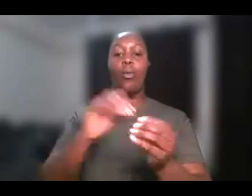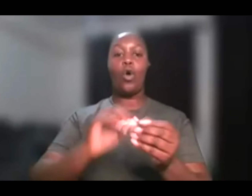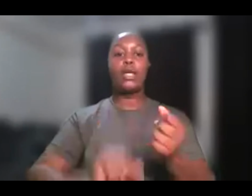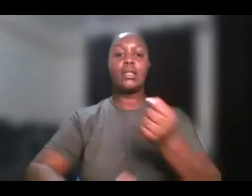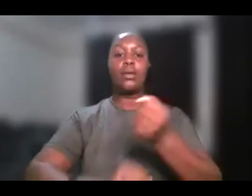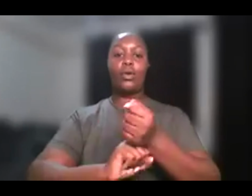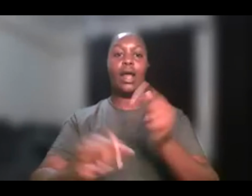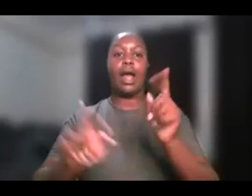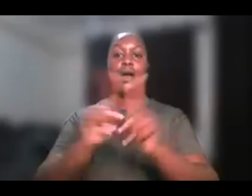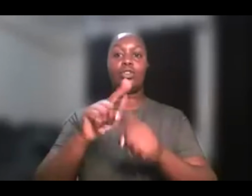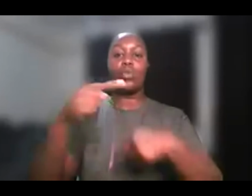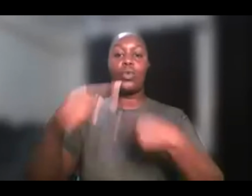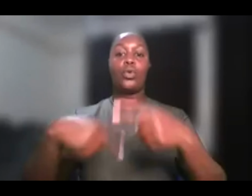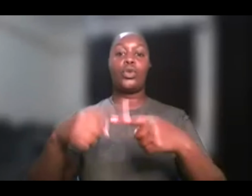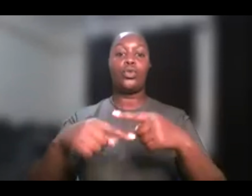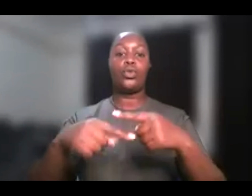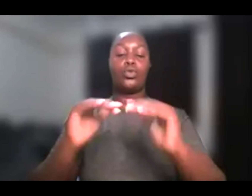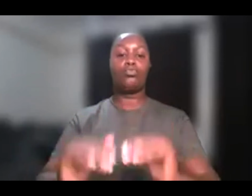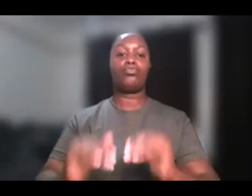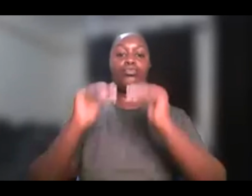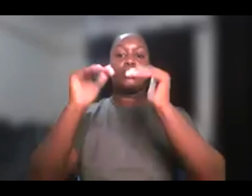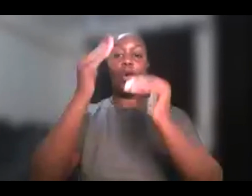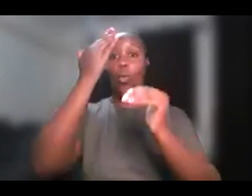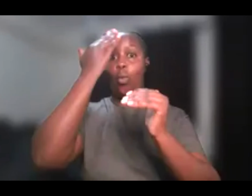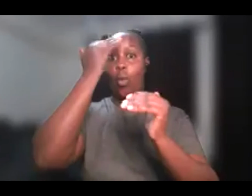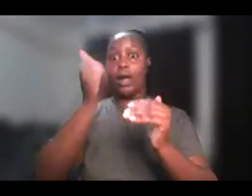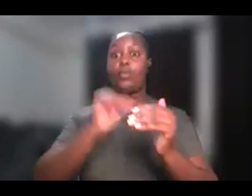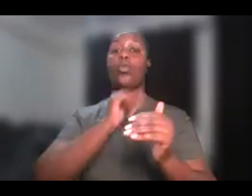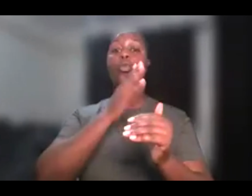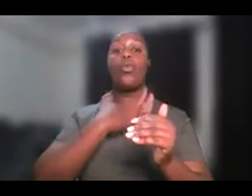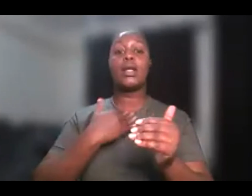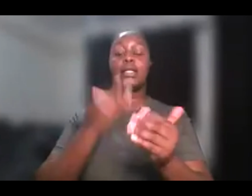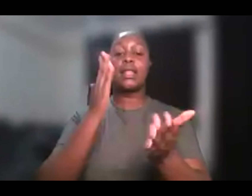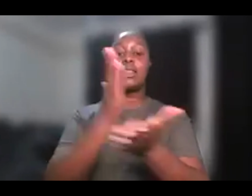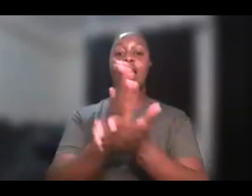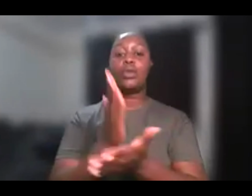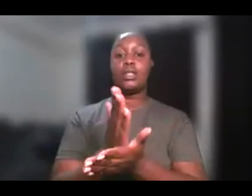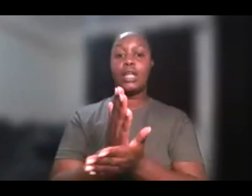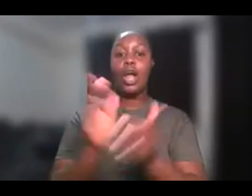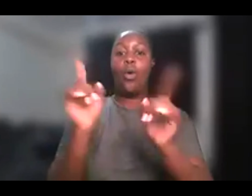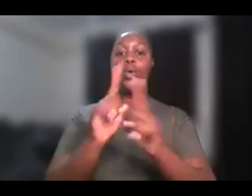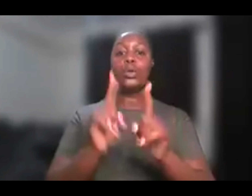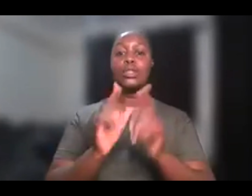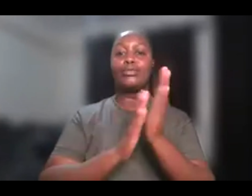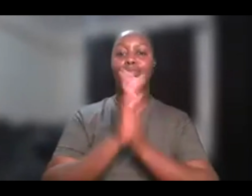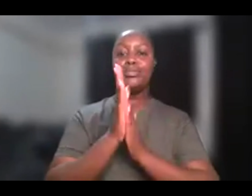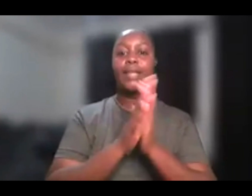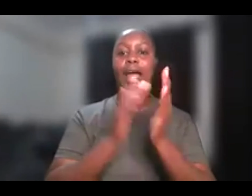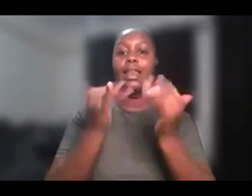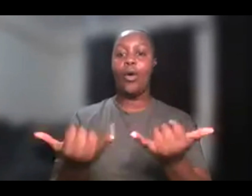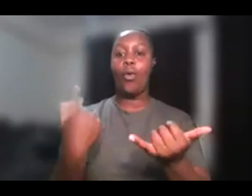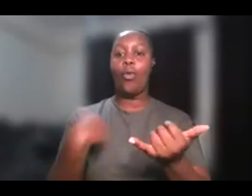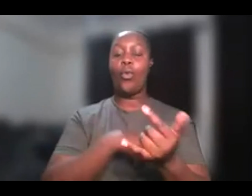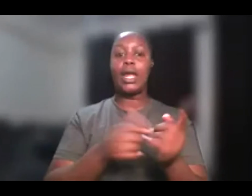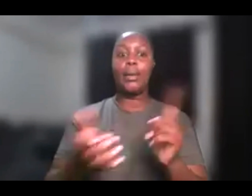accuracy. Interestingly, right now we hit 84% semantic accuracy, and so what that means is that our models don't